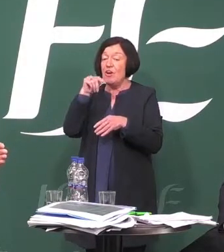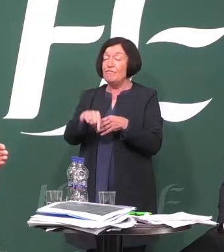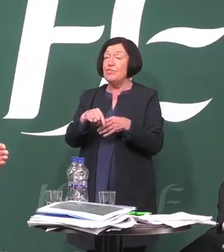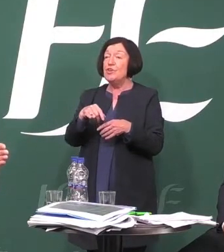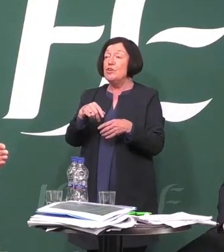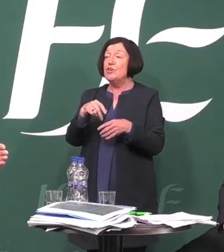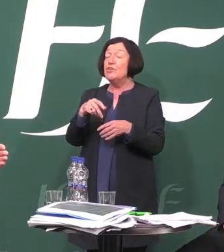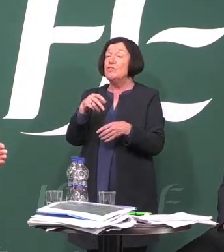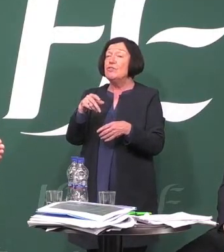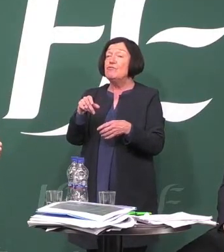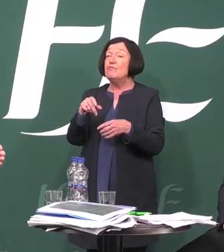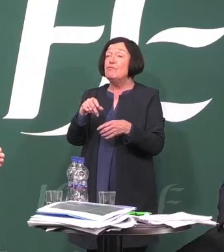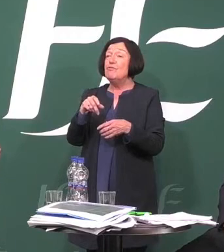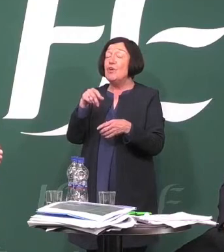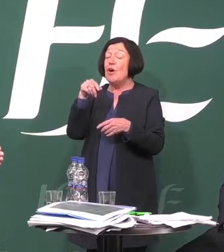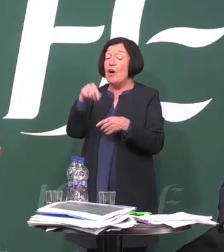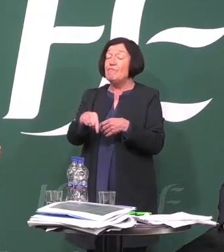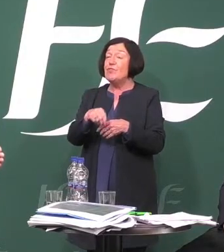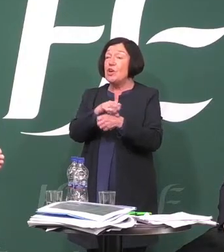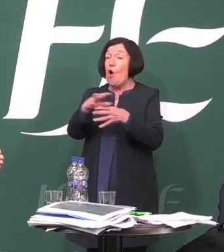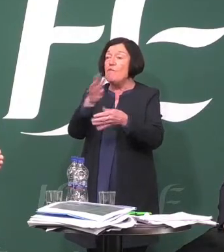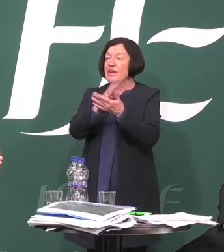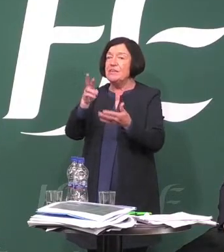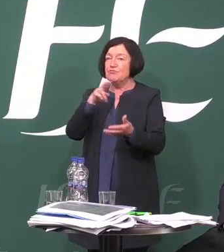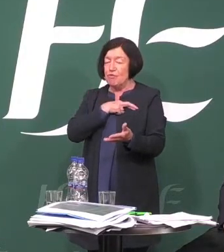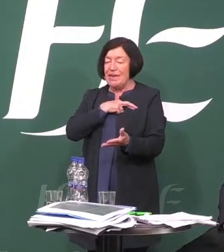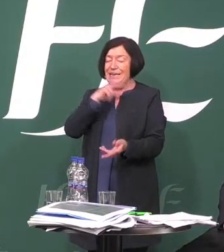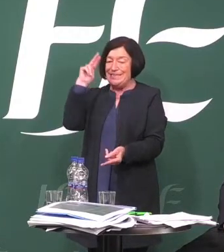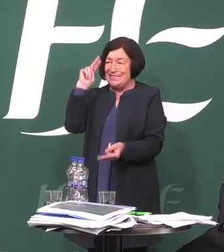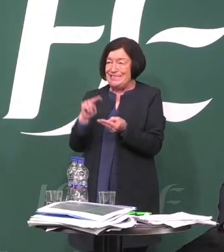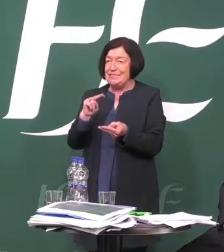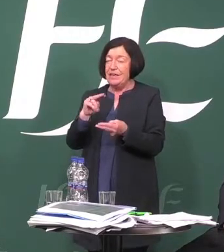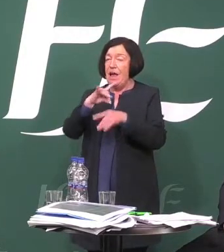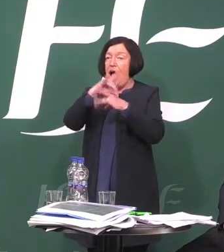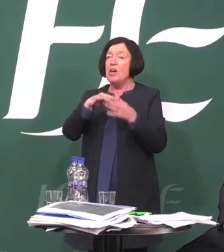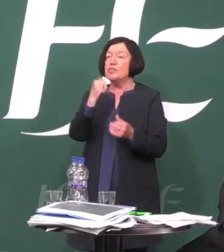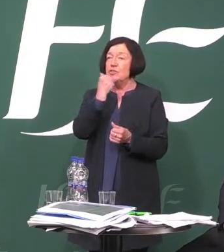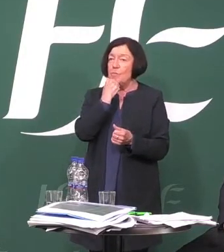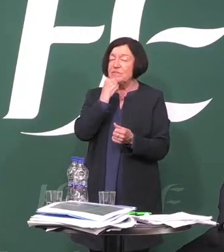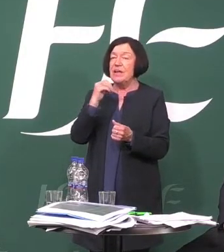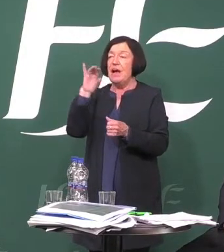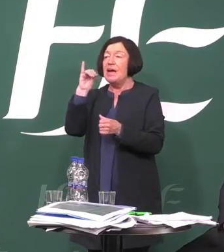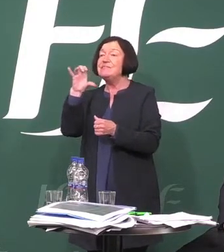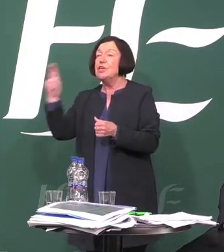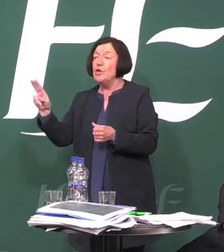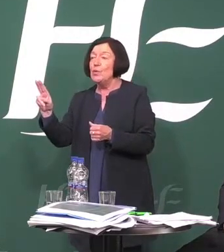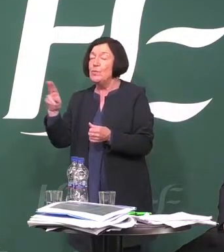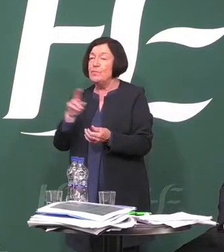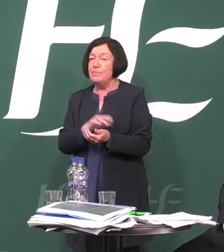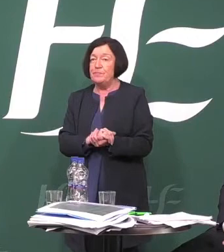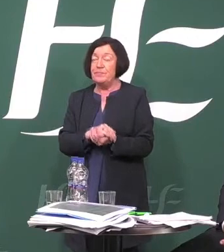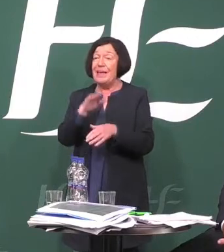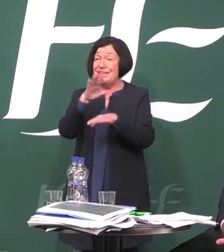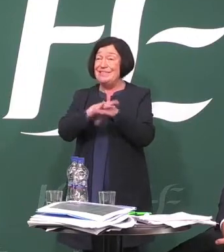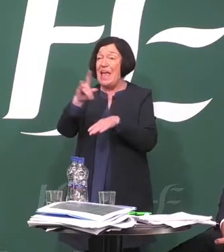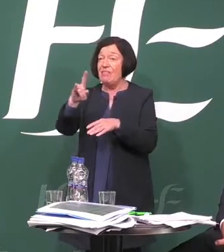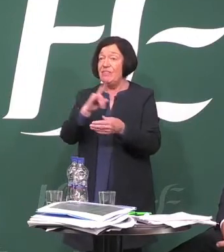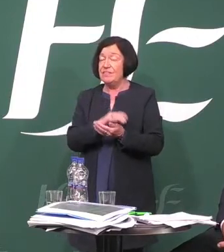of COVID-19 is greatly stunted and attenuated at hospital level, ITU level, and at death level.